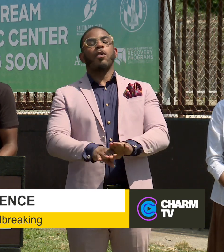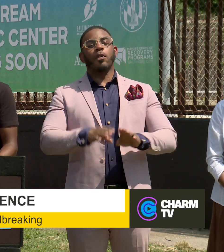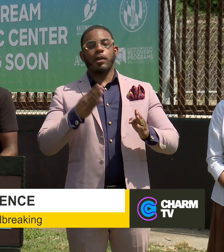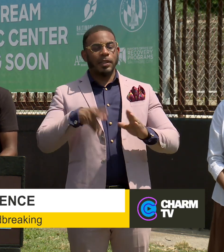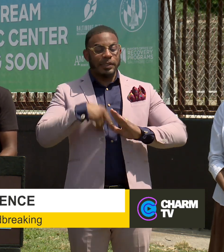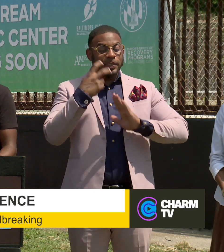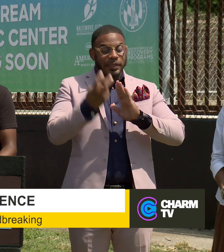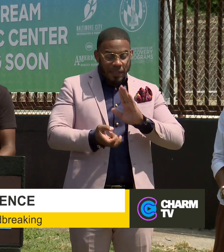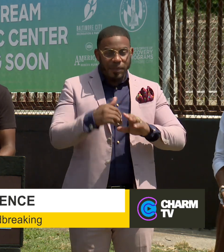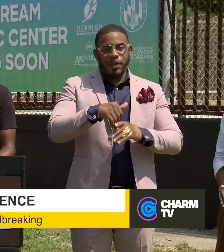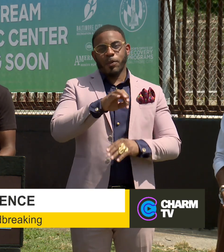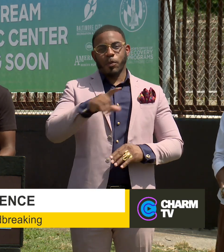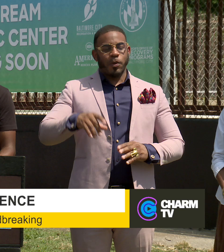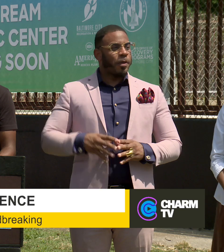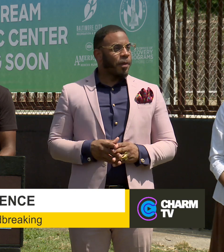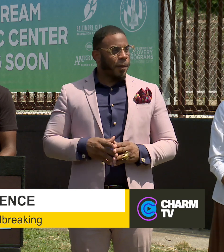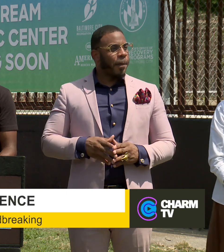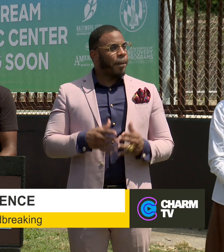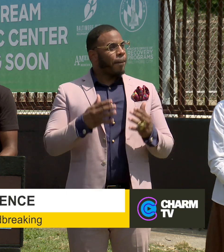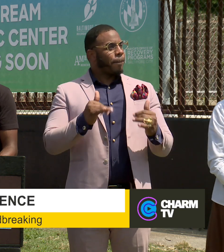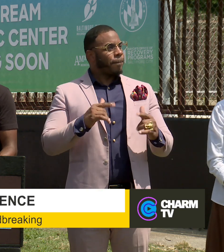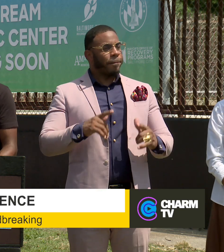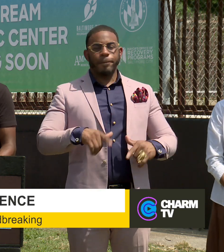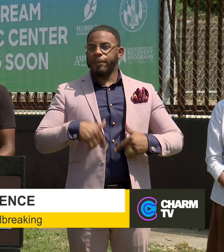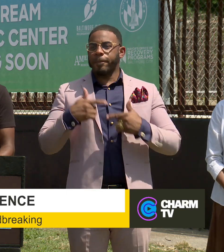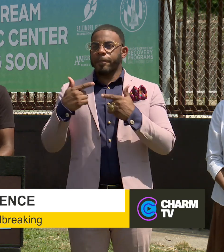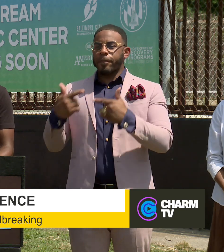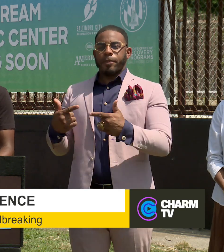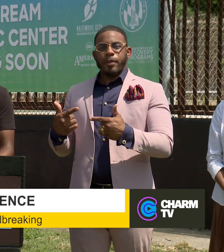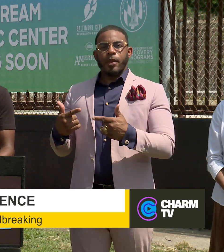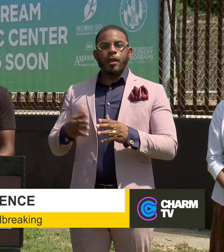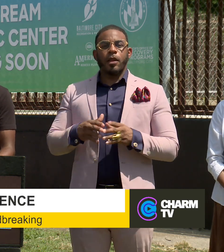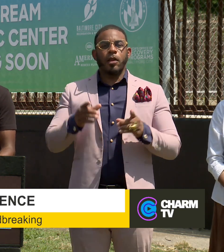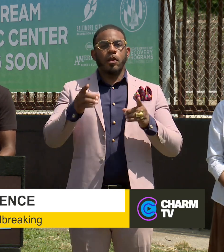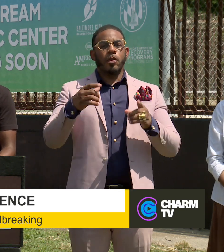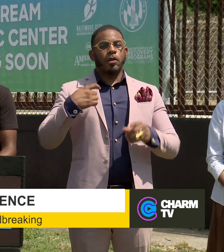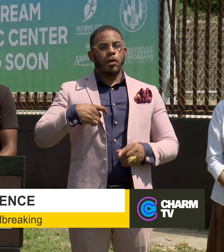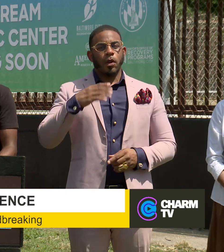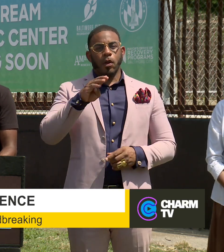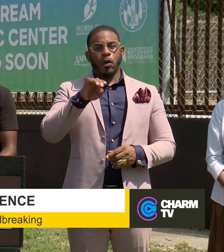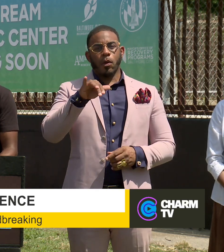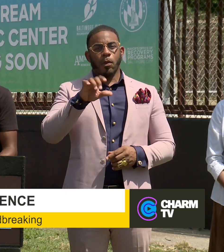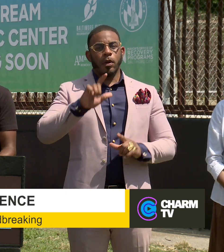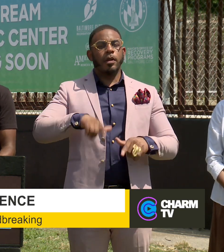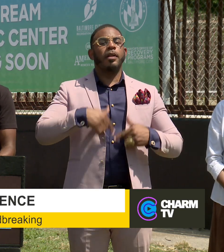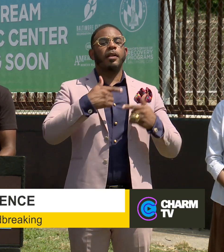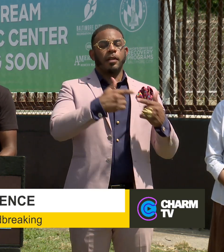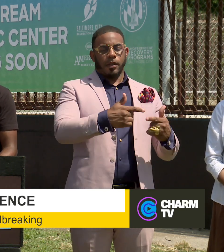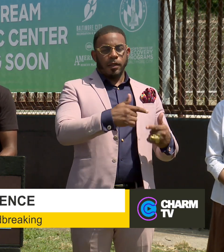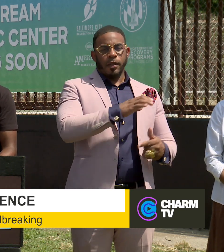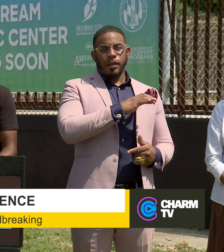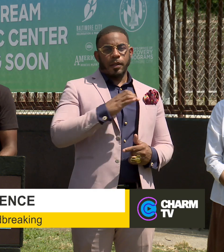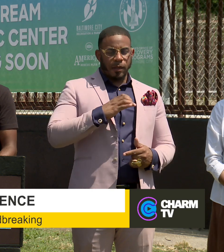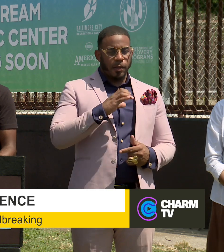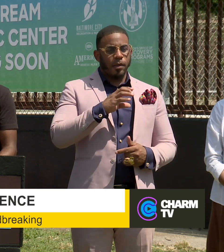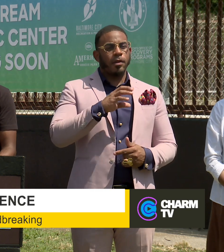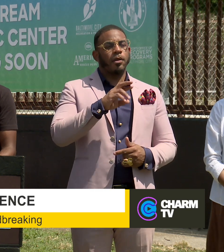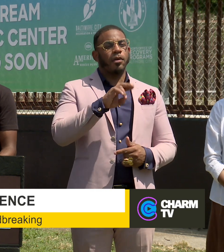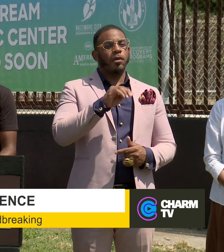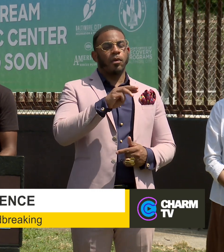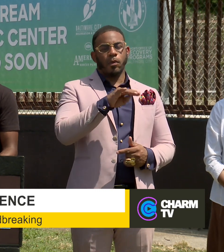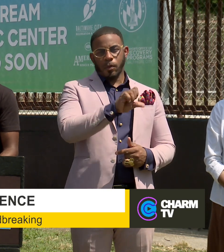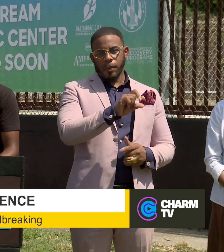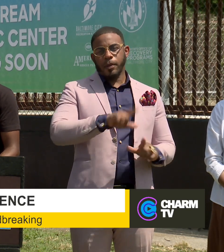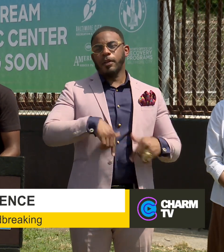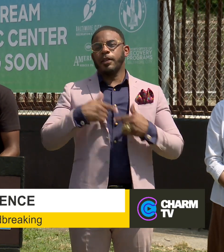jump in the pool. And with that, I will turn it over to Delegate Boyce, who will turn it over to Councilwoman Ramos,